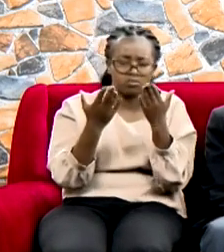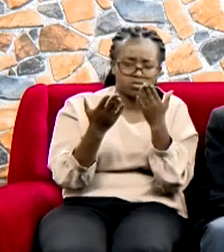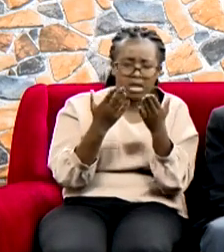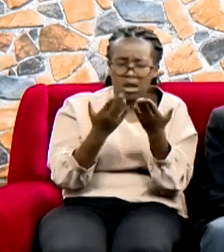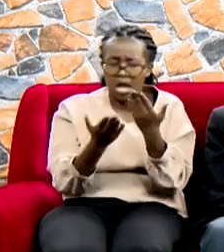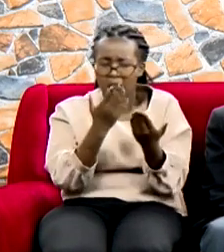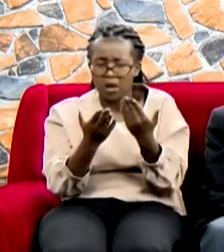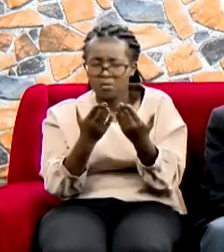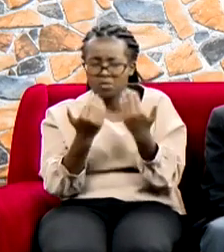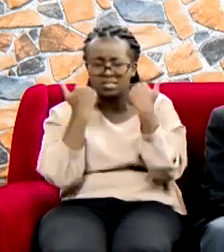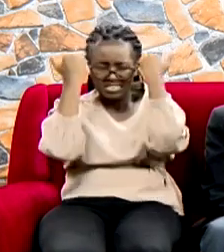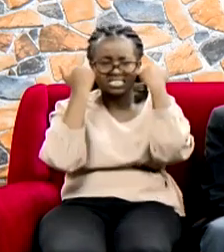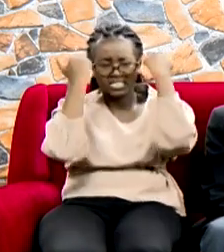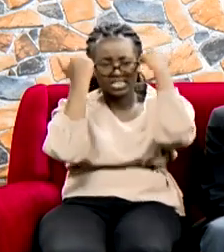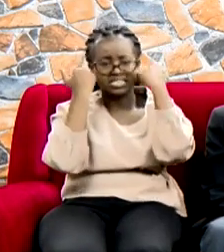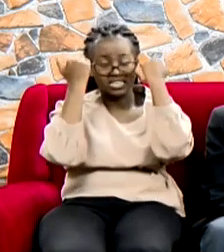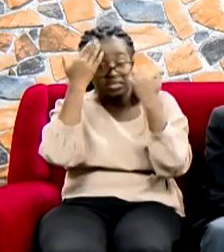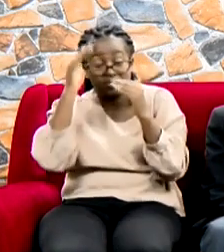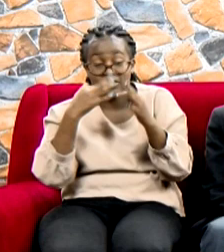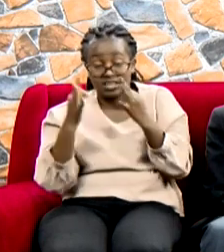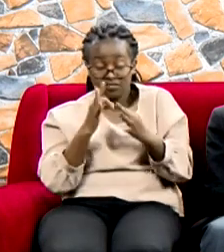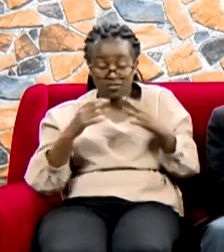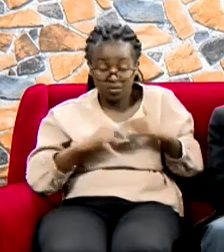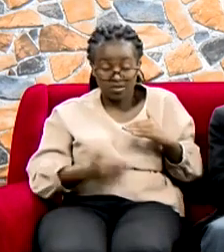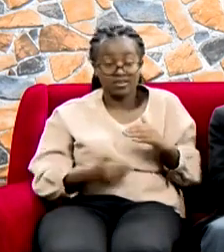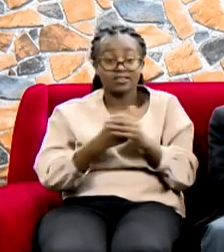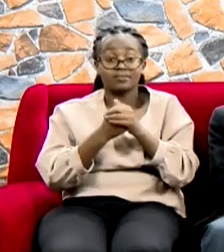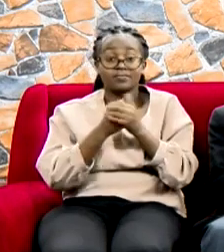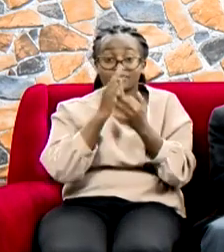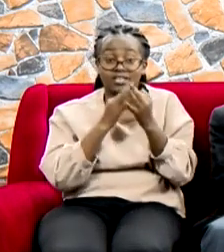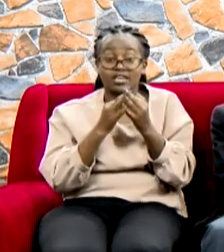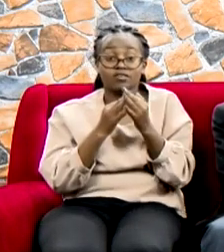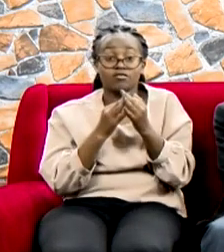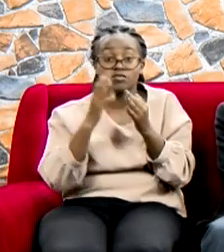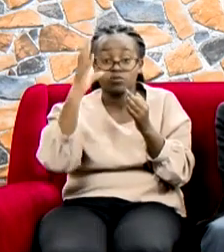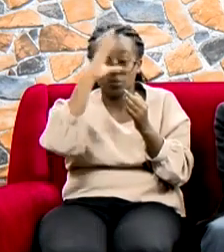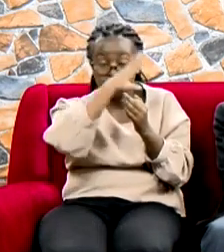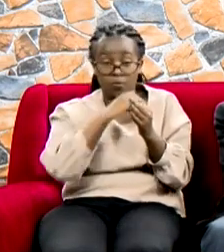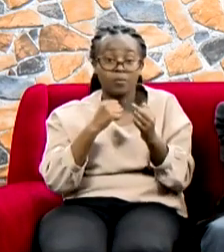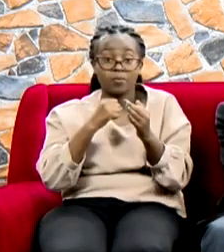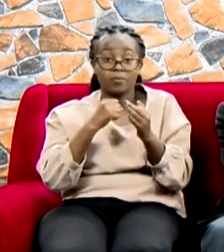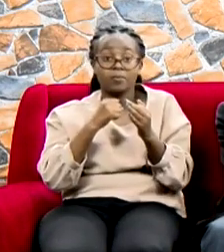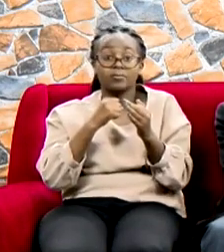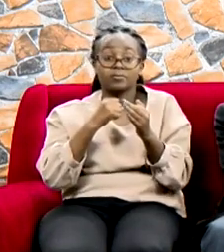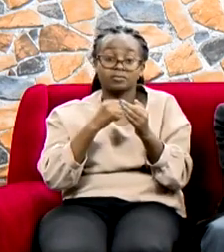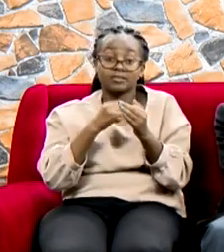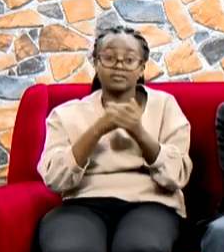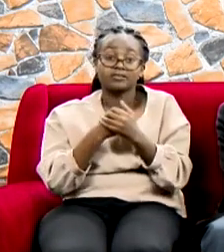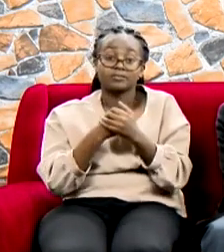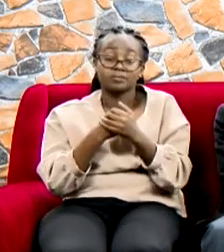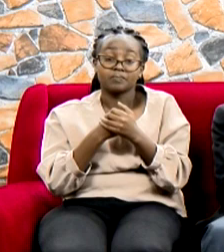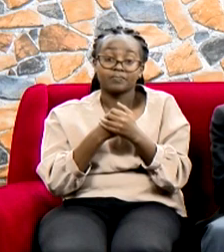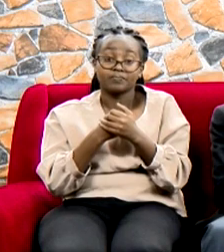like maybe I'm stressed out. So the minute we should still check and go and have it. If you just checked miss your first period, okay, go for checkup. And if